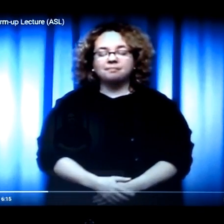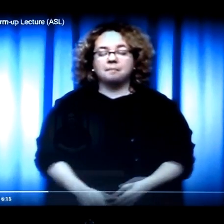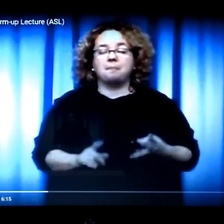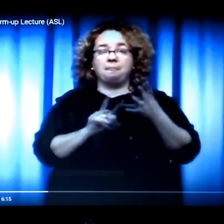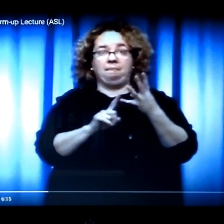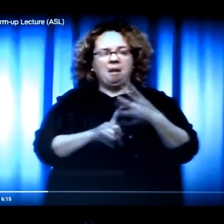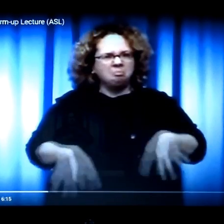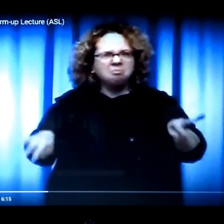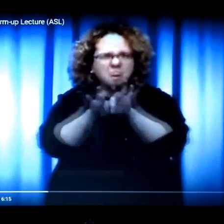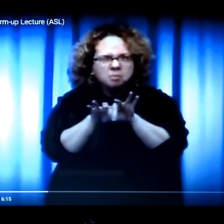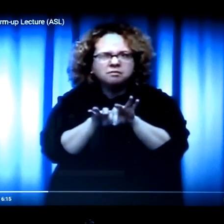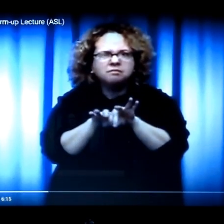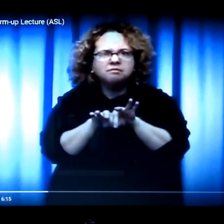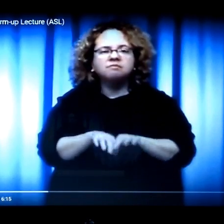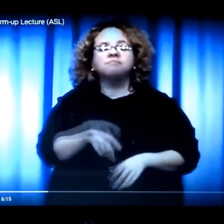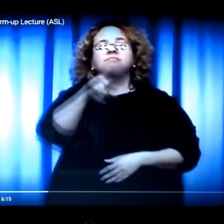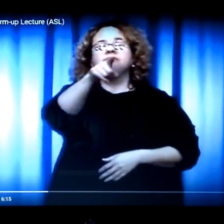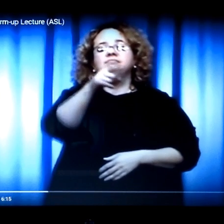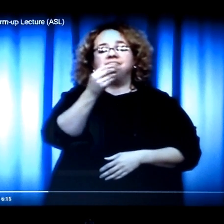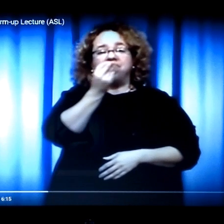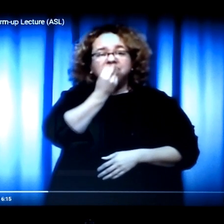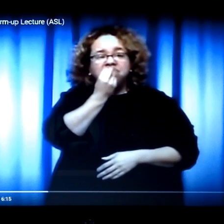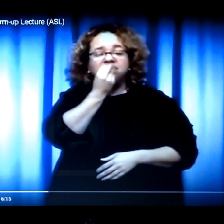and all the nutrients enter the bloodstream.